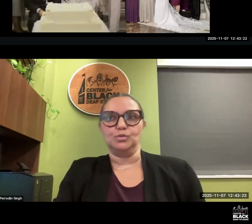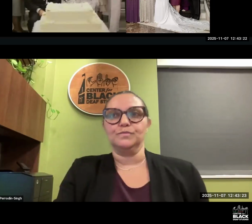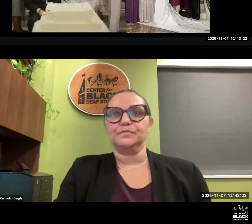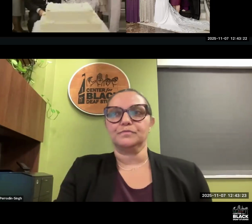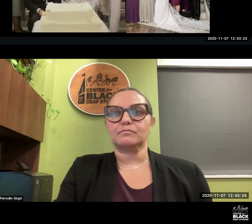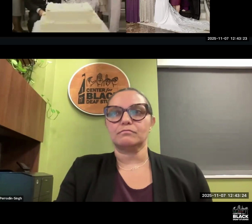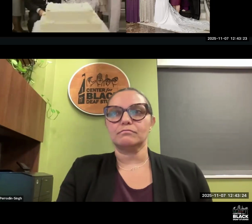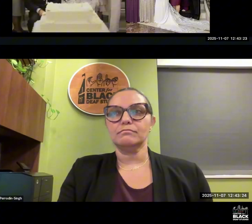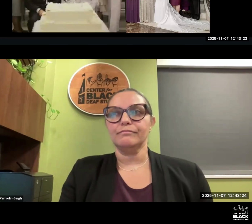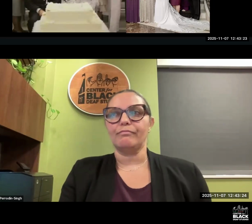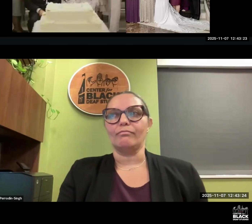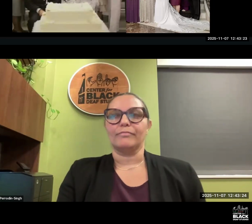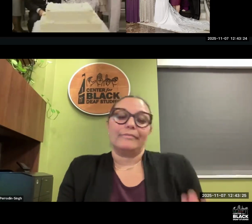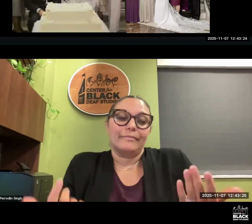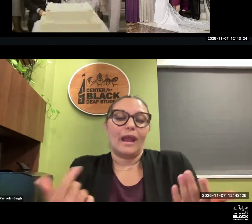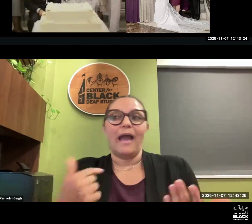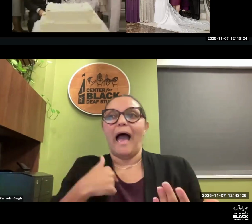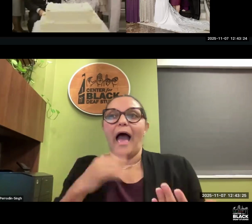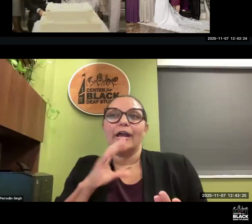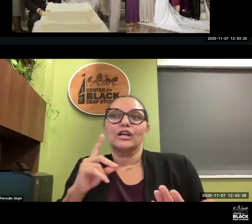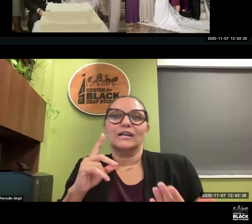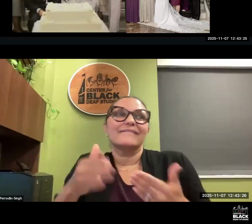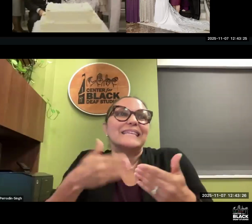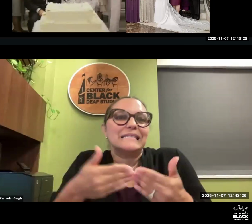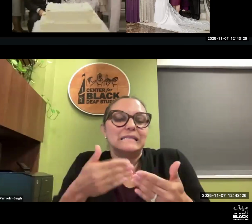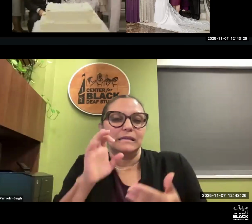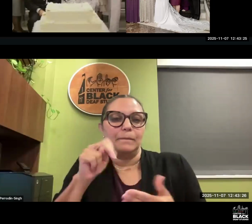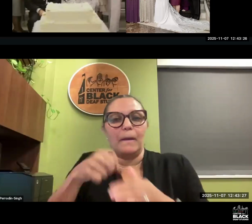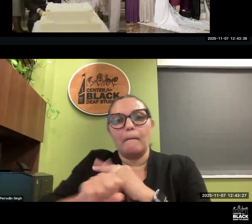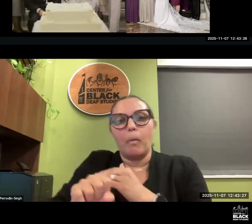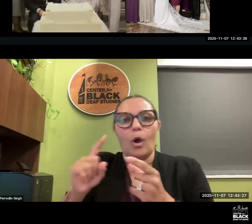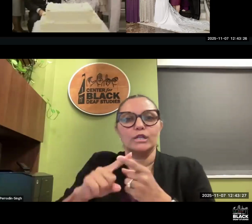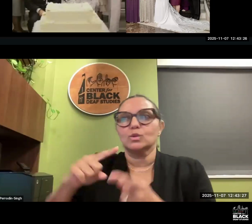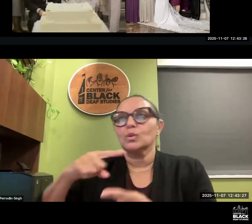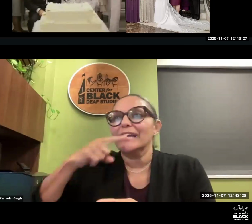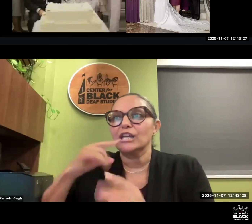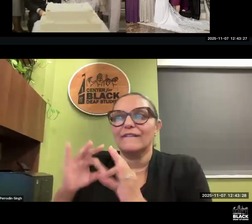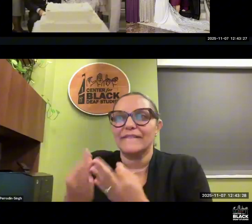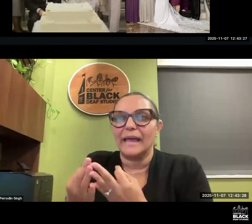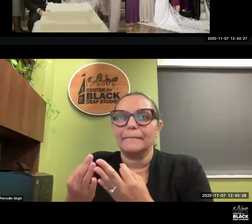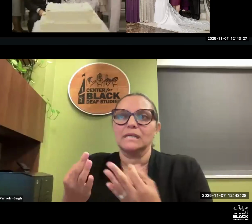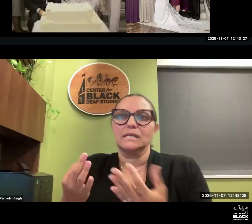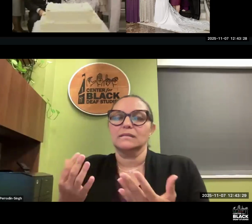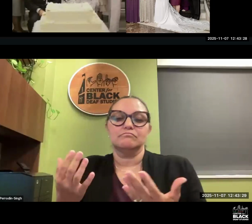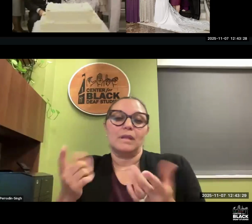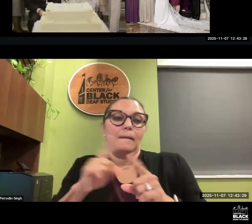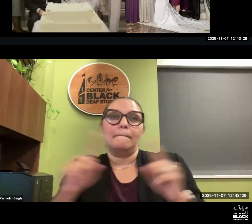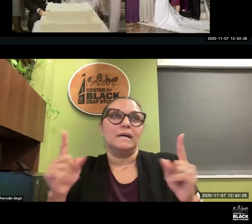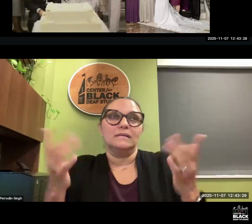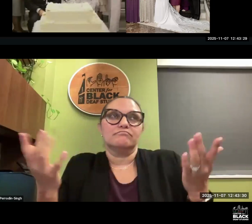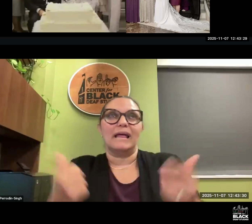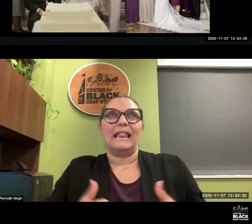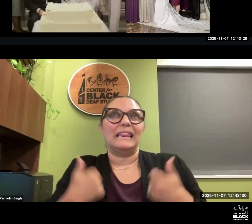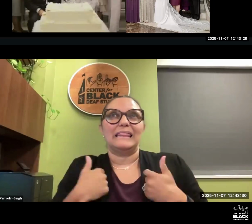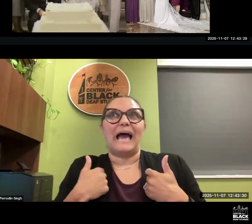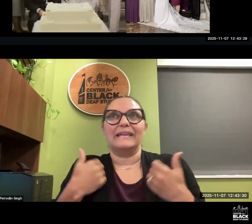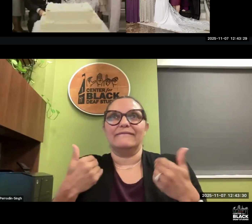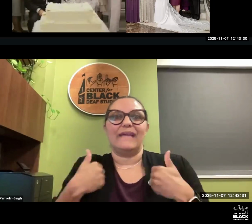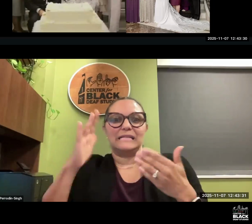role models to look up to, people with the same identity. I could have easily been born to a hearing family with no access to